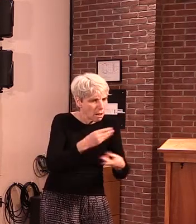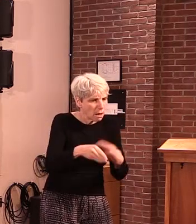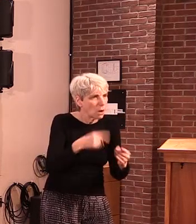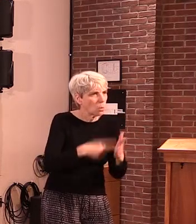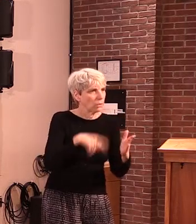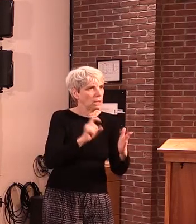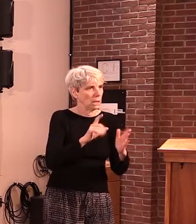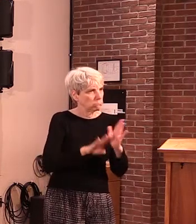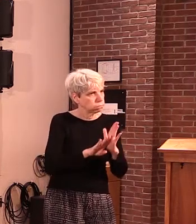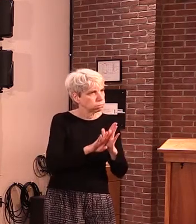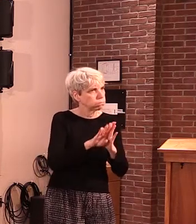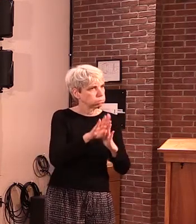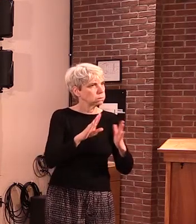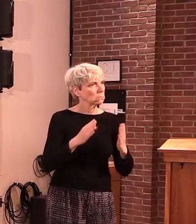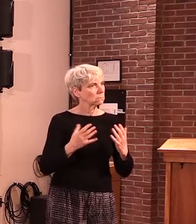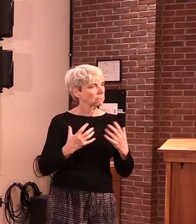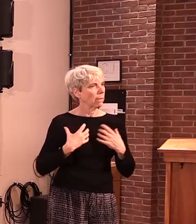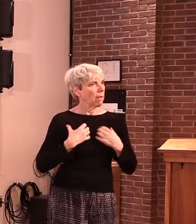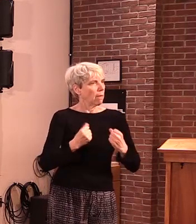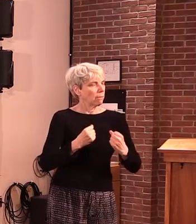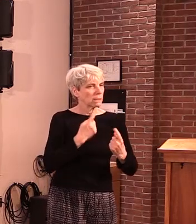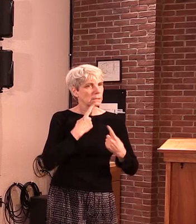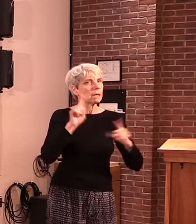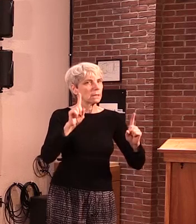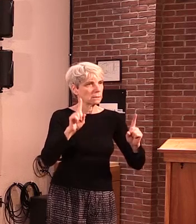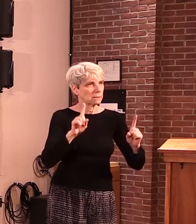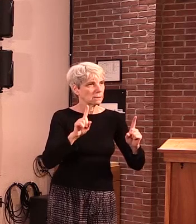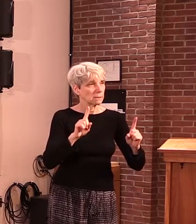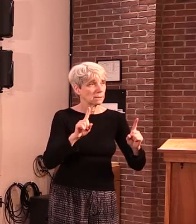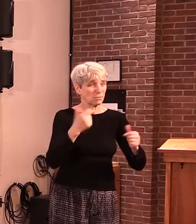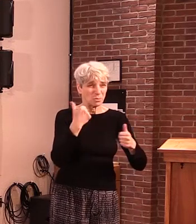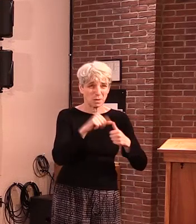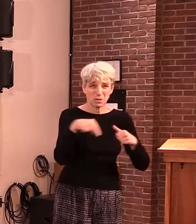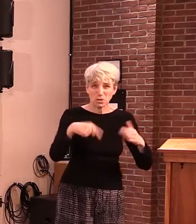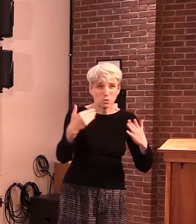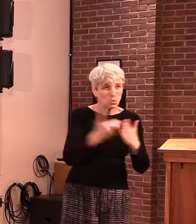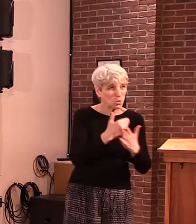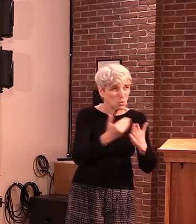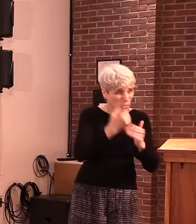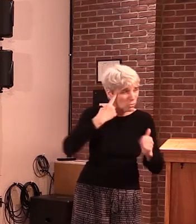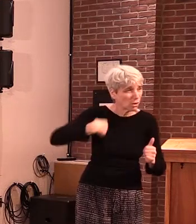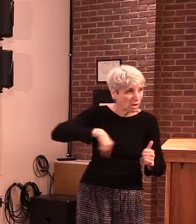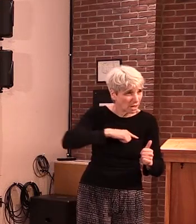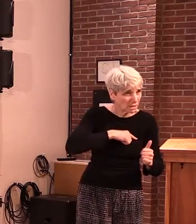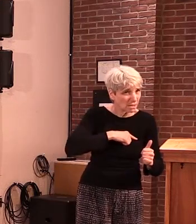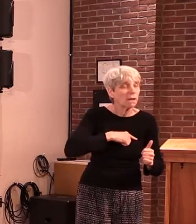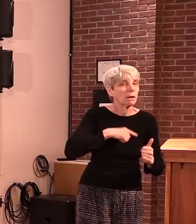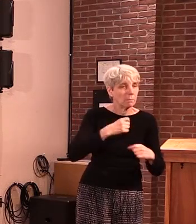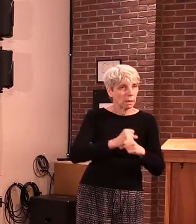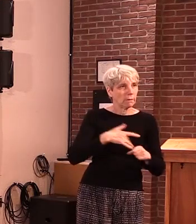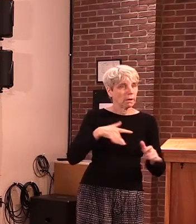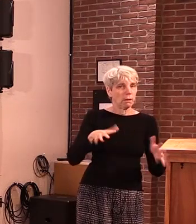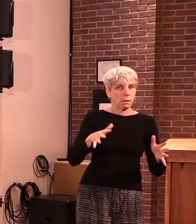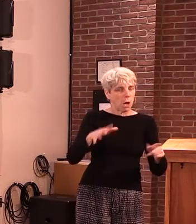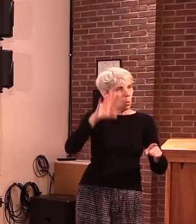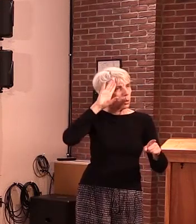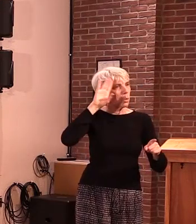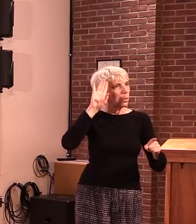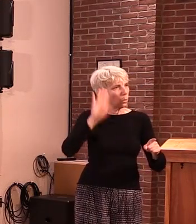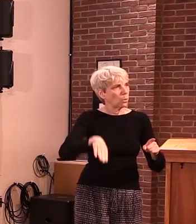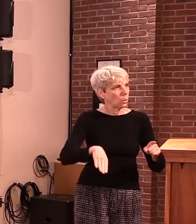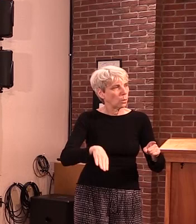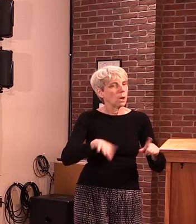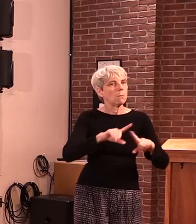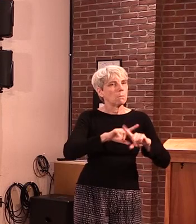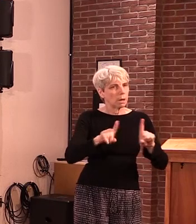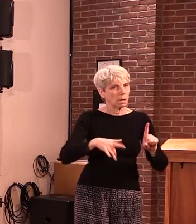This is uncharted territory, and I acknowledge there's a considerable amount of uncertainty and anxiety. I'm confident we'll be successful,